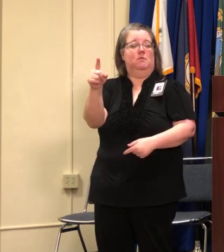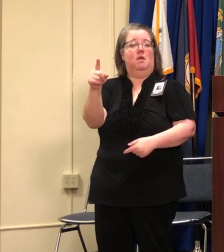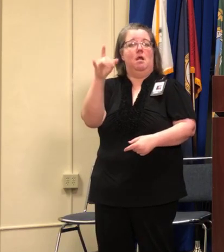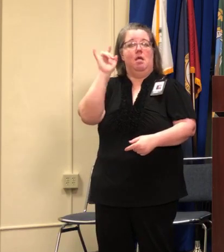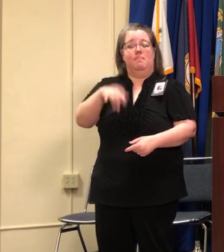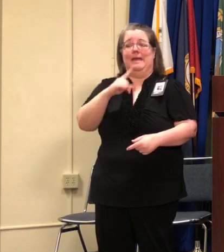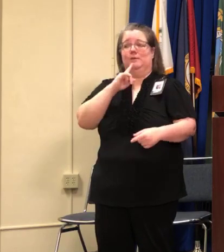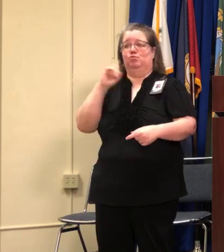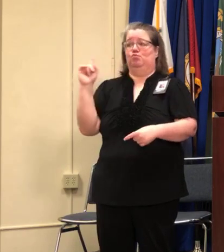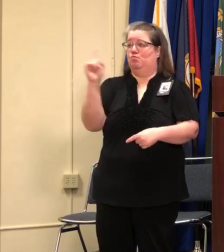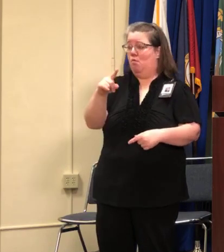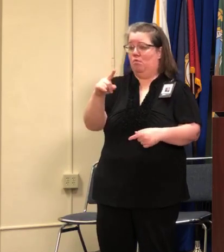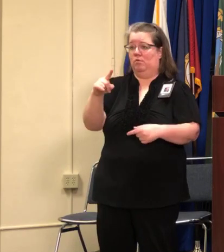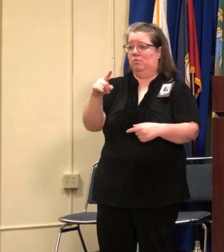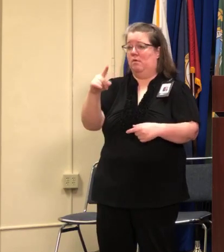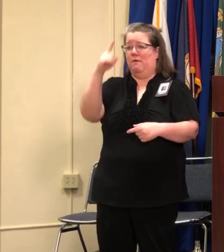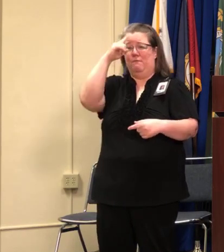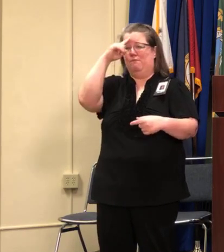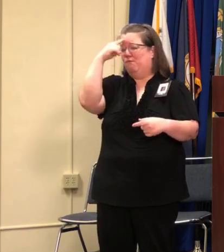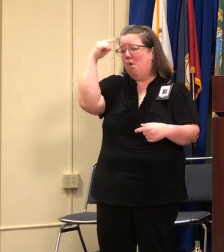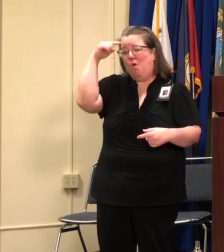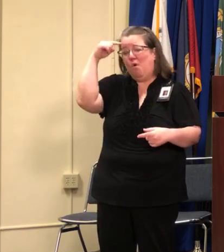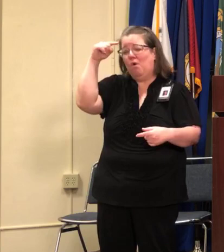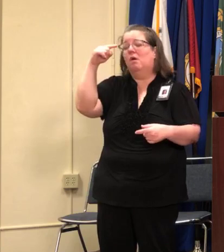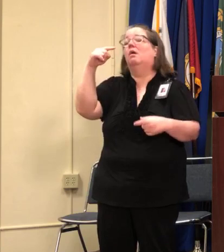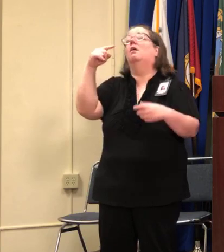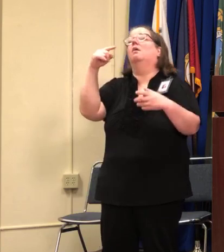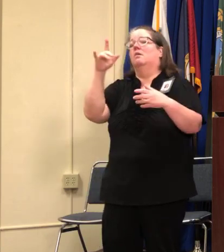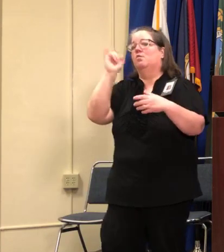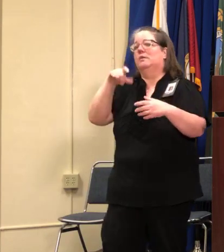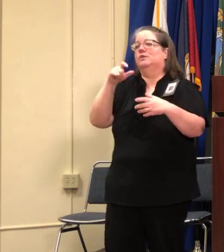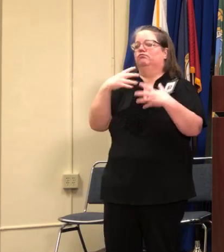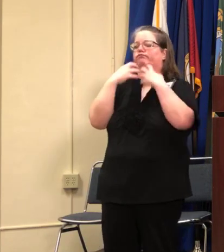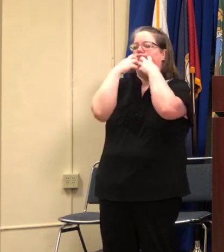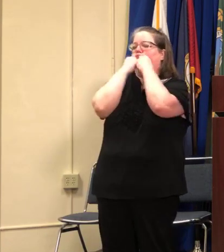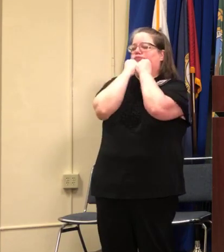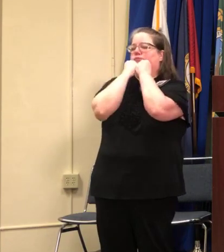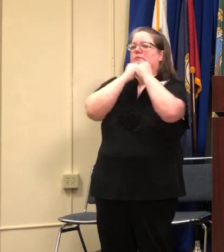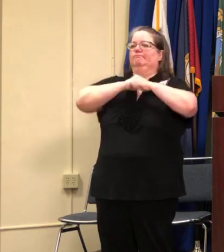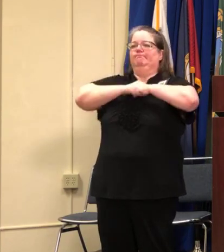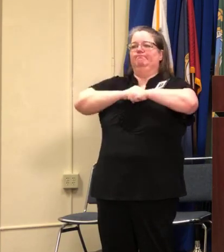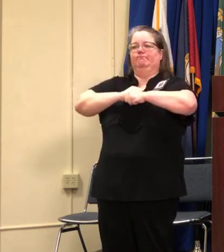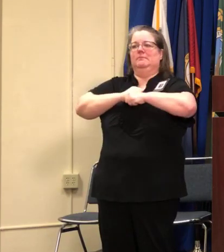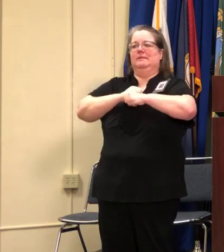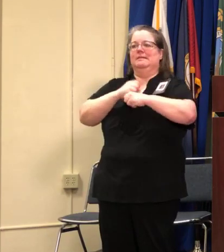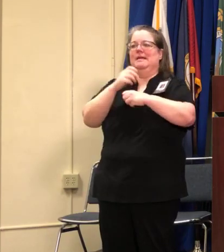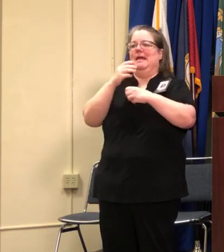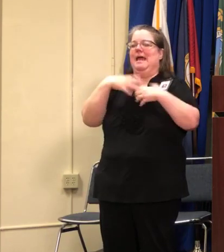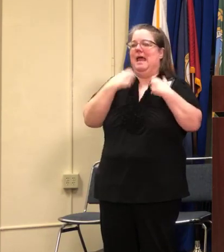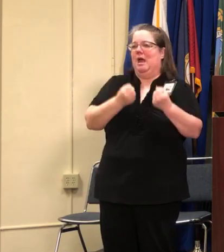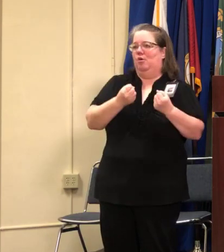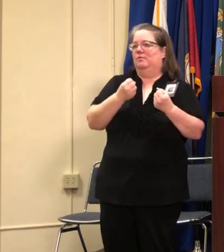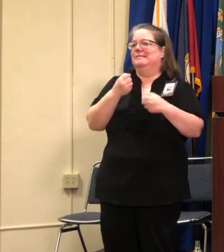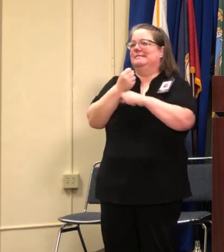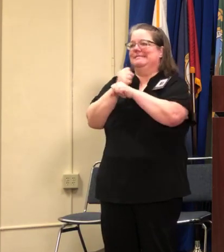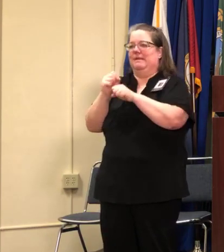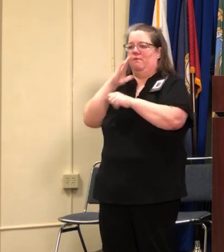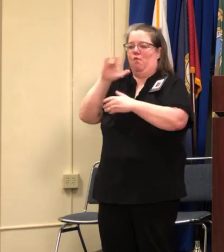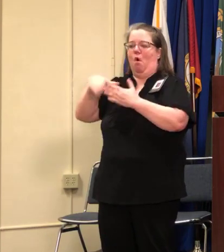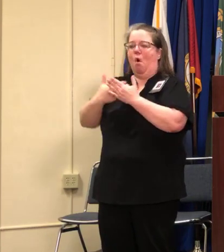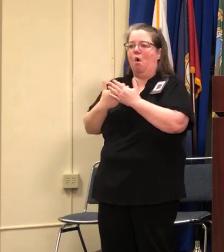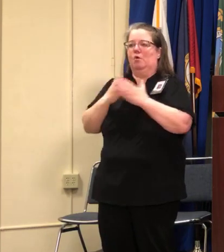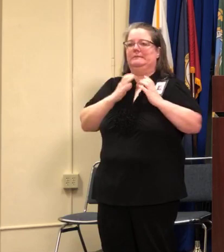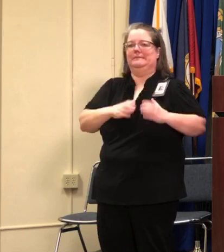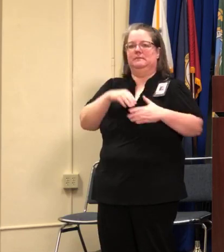This health directive is designed to preserve the health and safety of all citizens